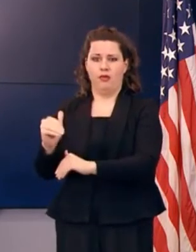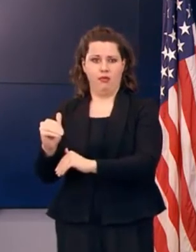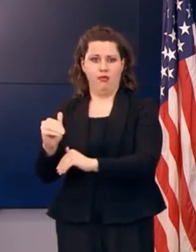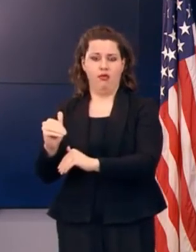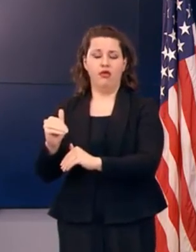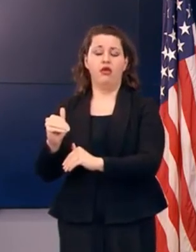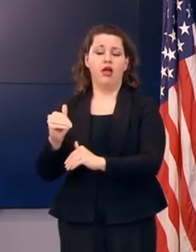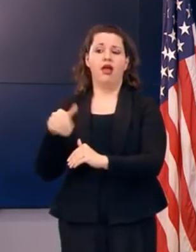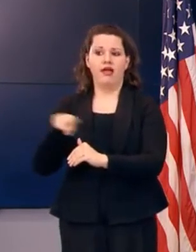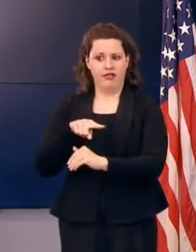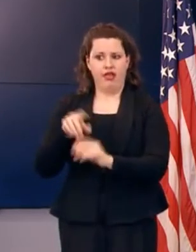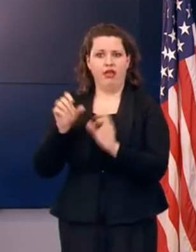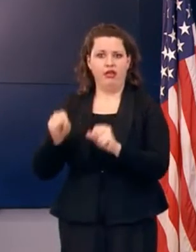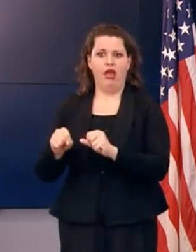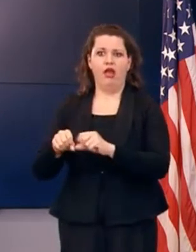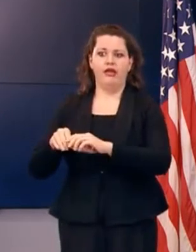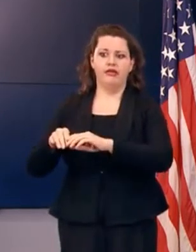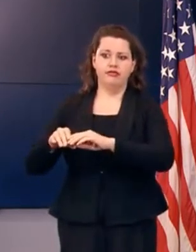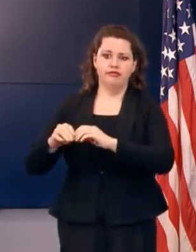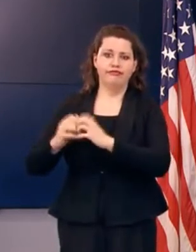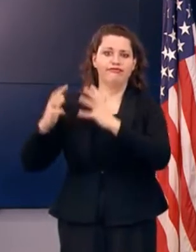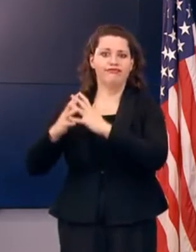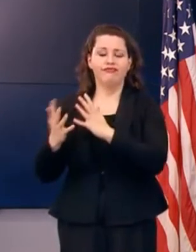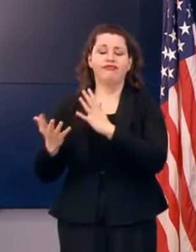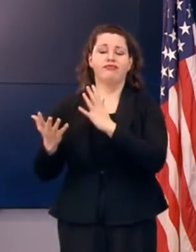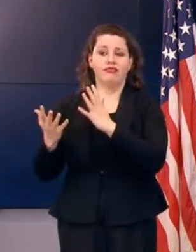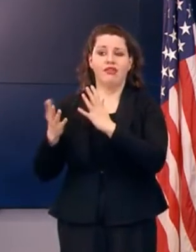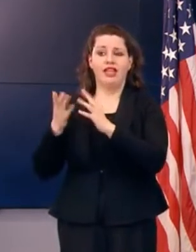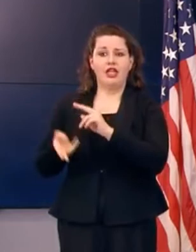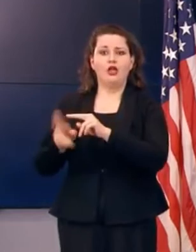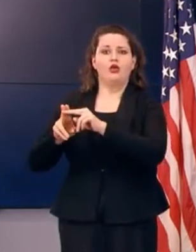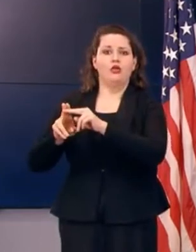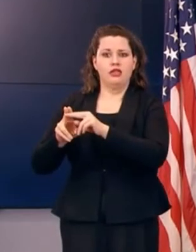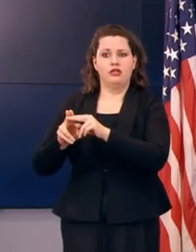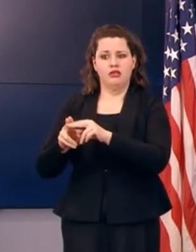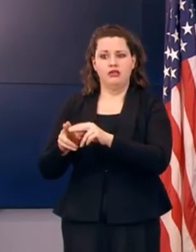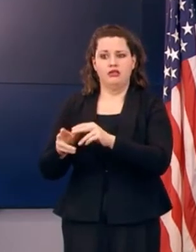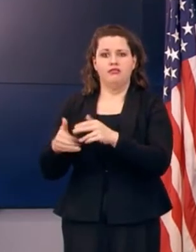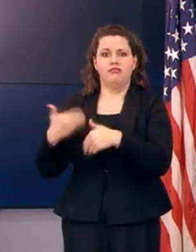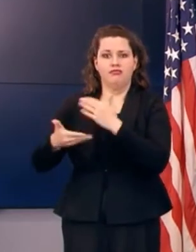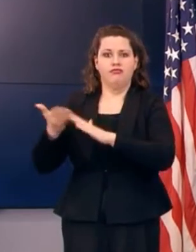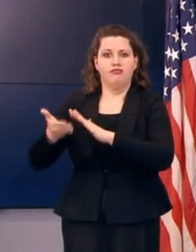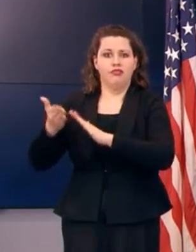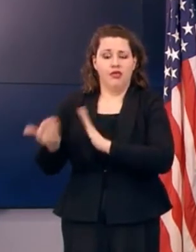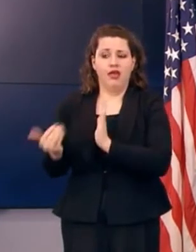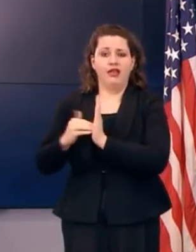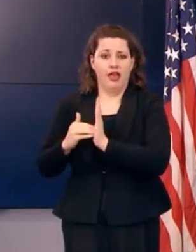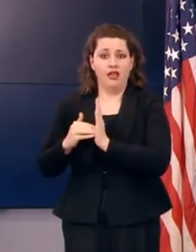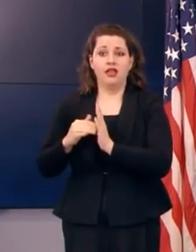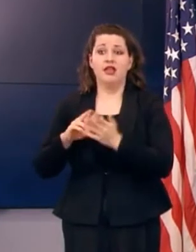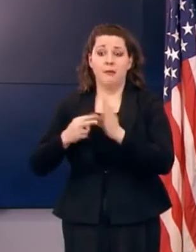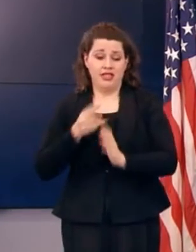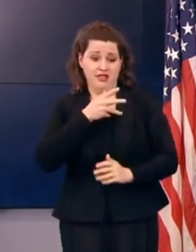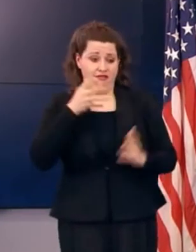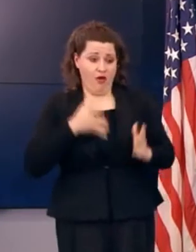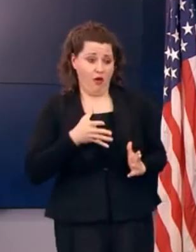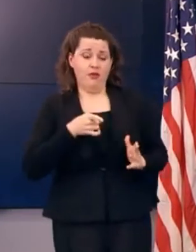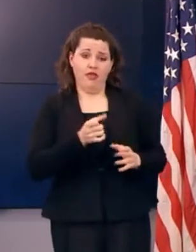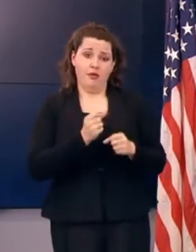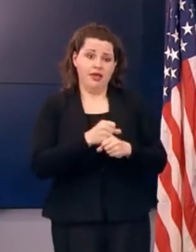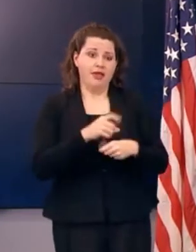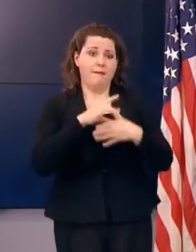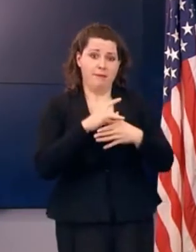able to get them back up and increasing their capacity at these plants so that our farmers who are